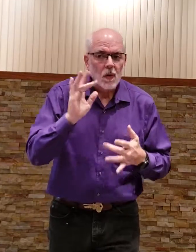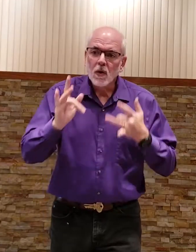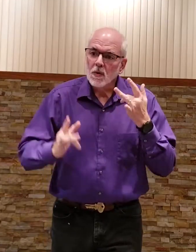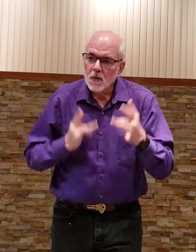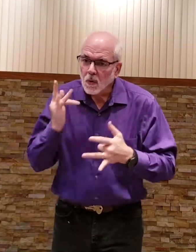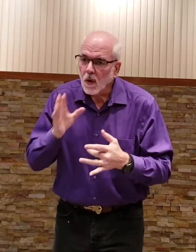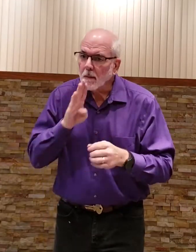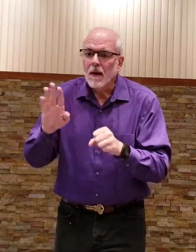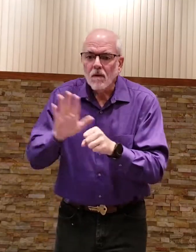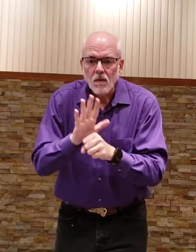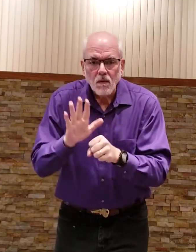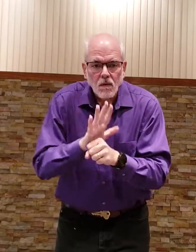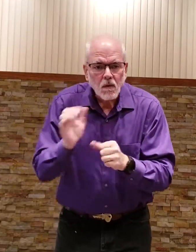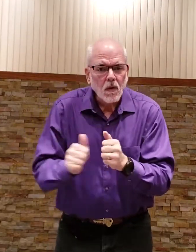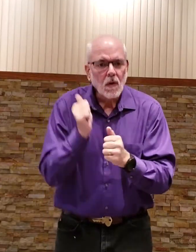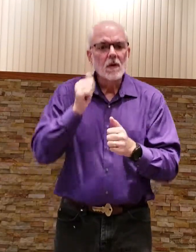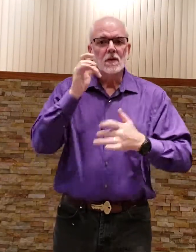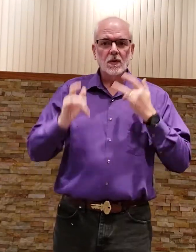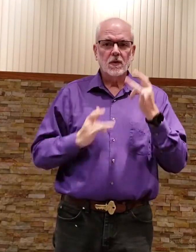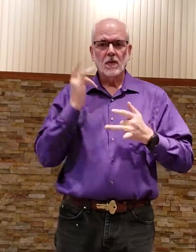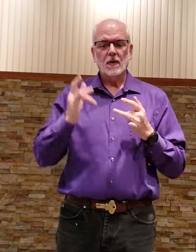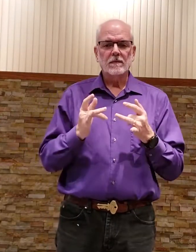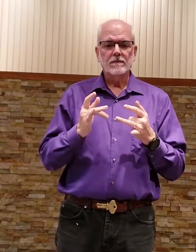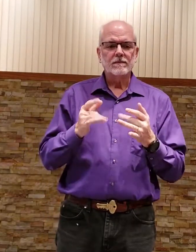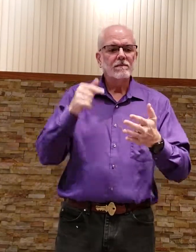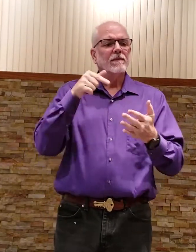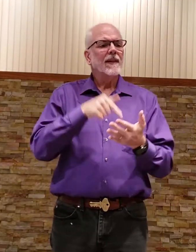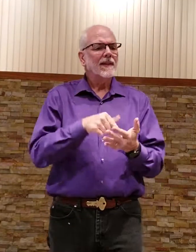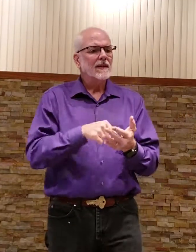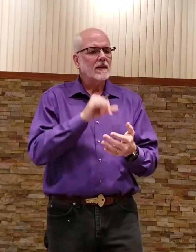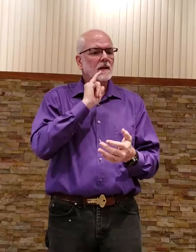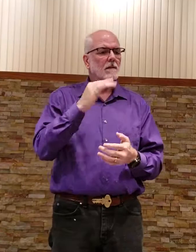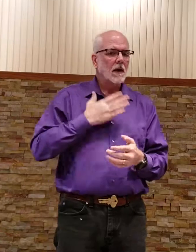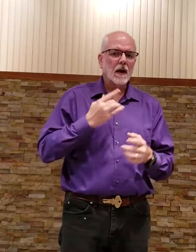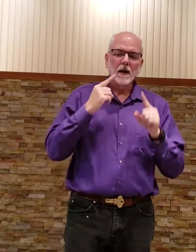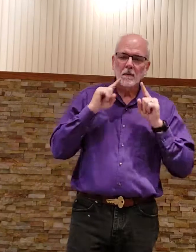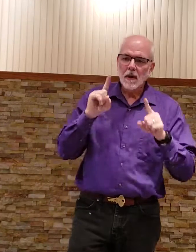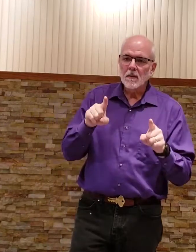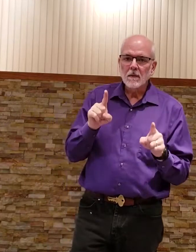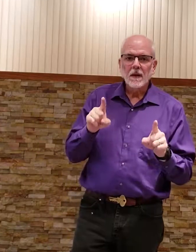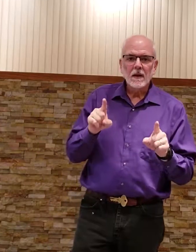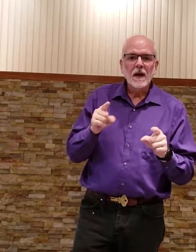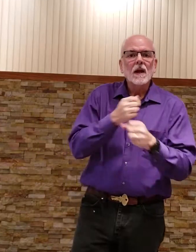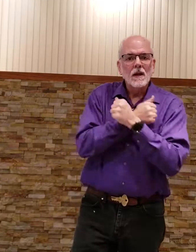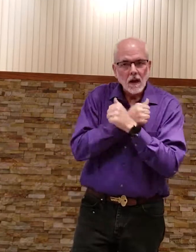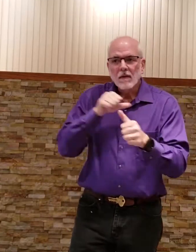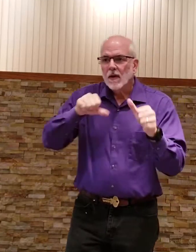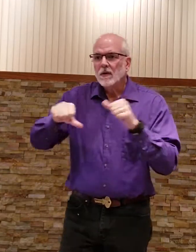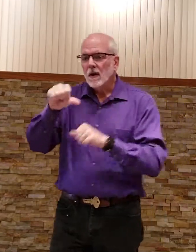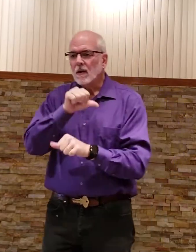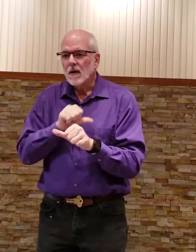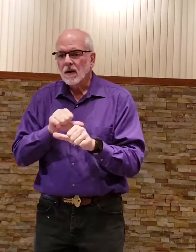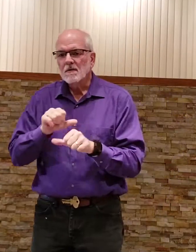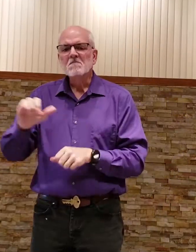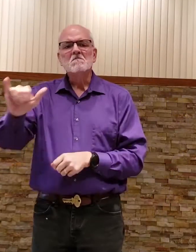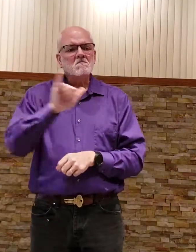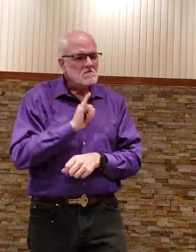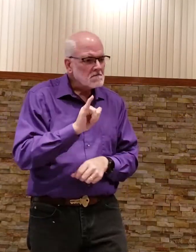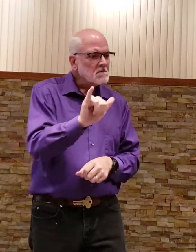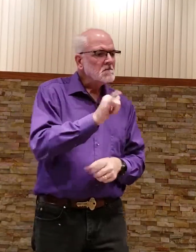joy. This is my commandment. Love each other as I have loved you.